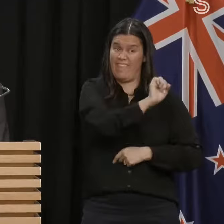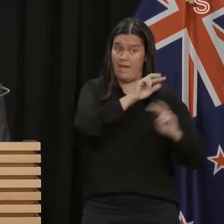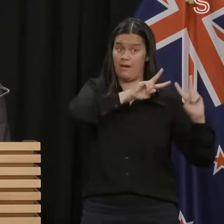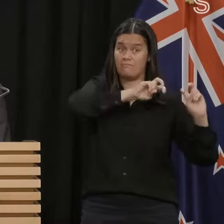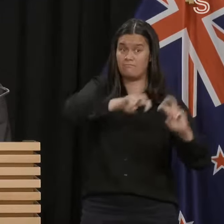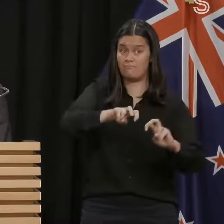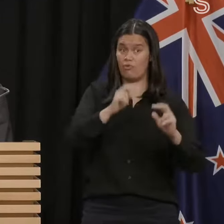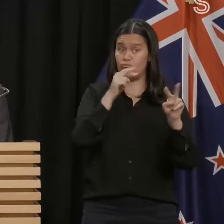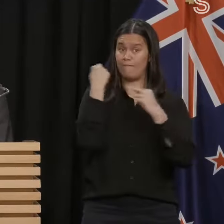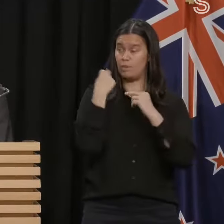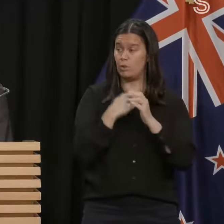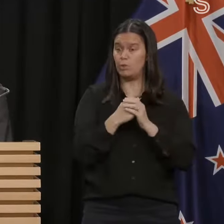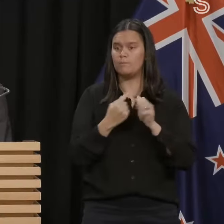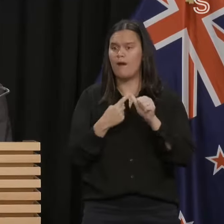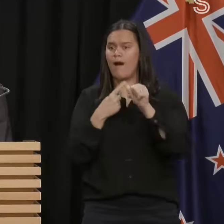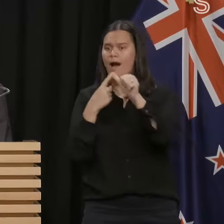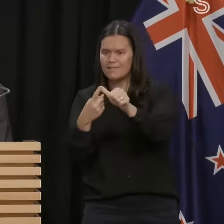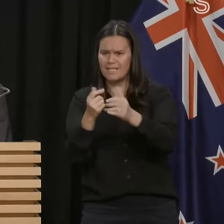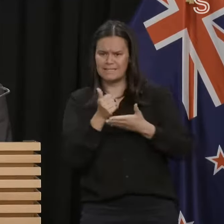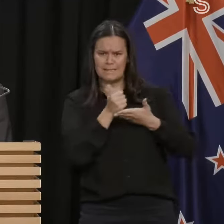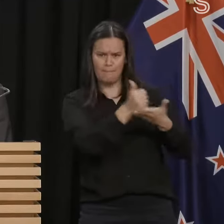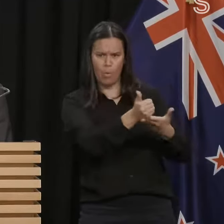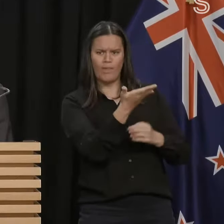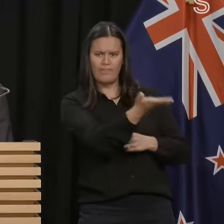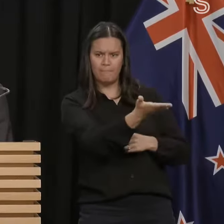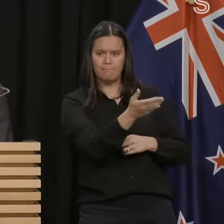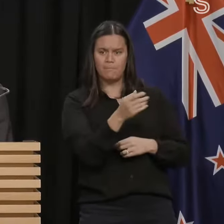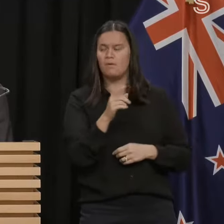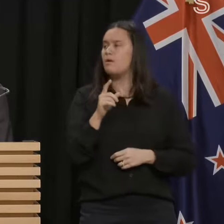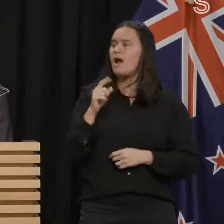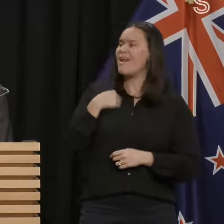completely be supporting the Ombudsman's work.